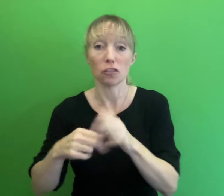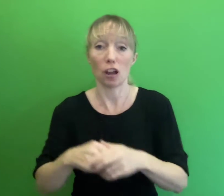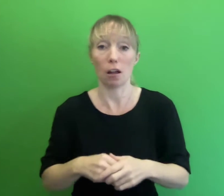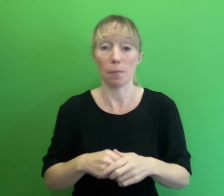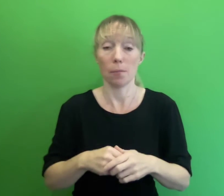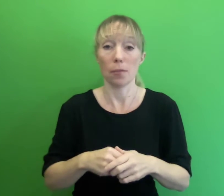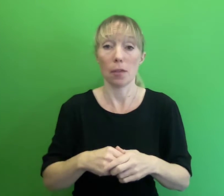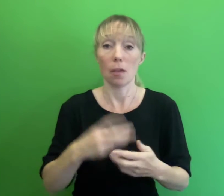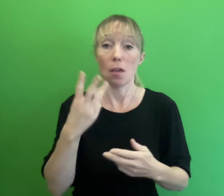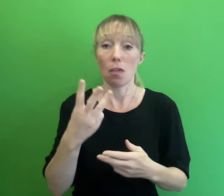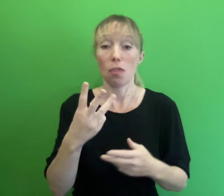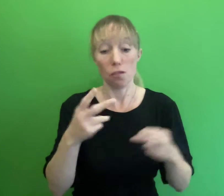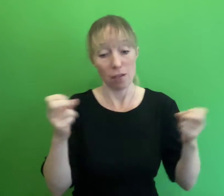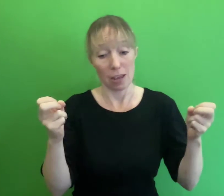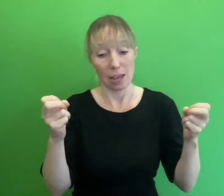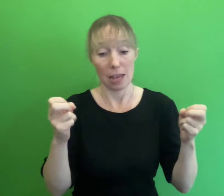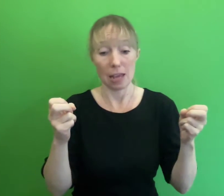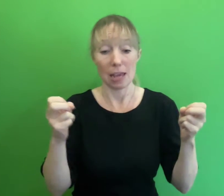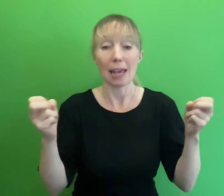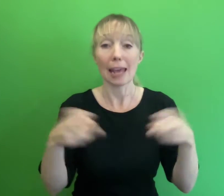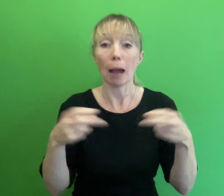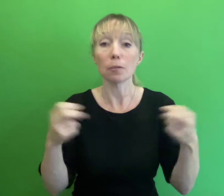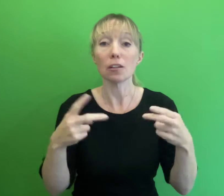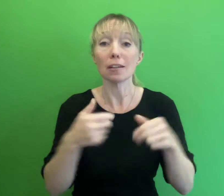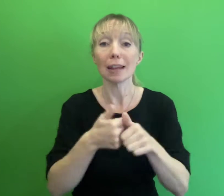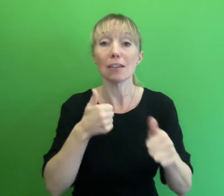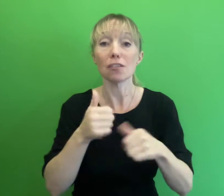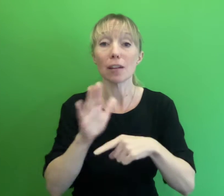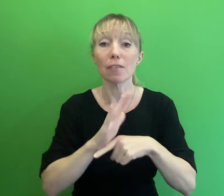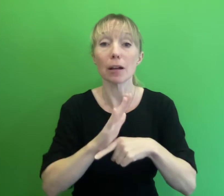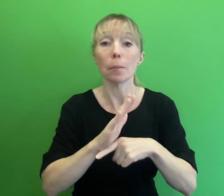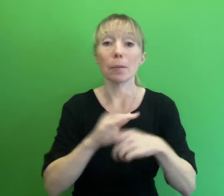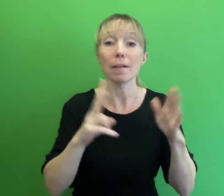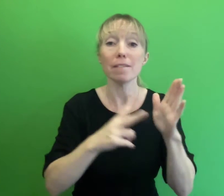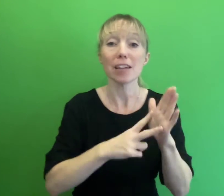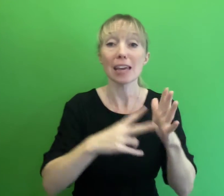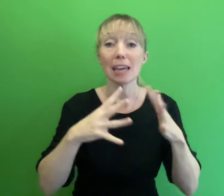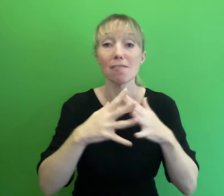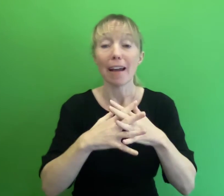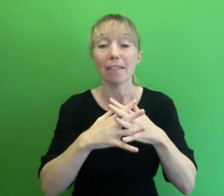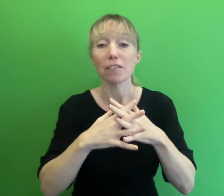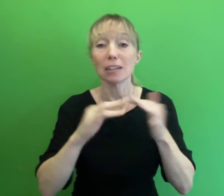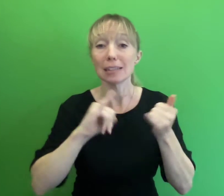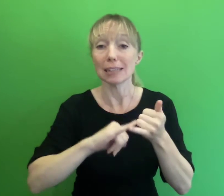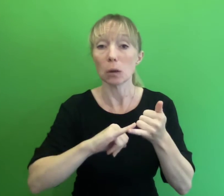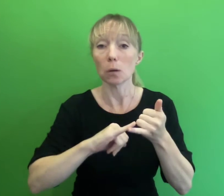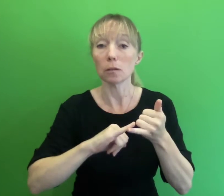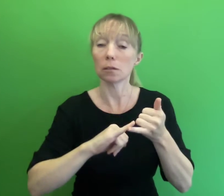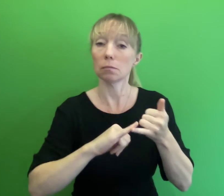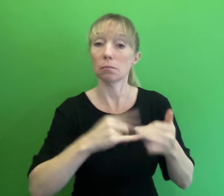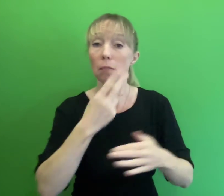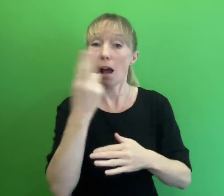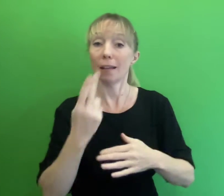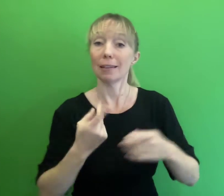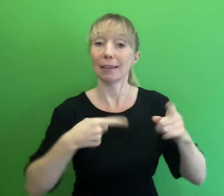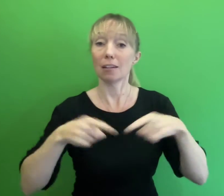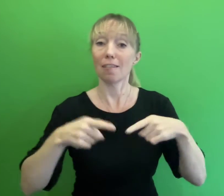captioned industry insight films from Vicky Refford-Sinott, Artistic Director Little Cog,